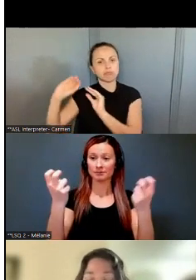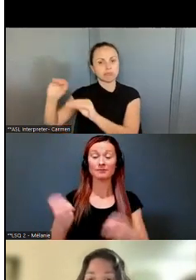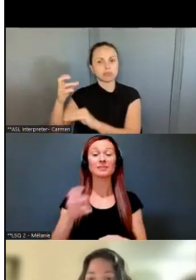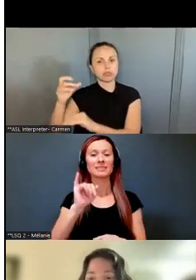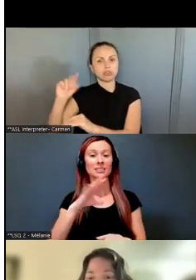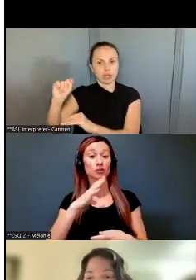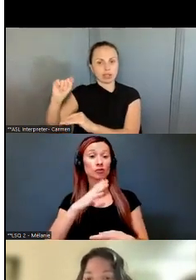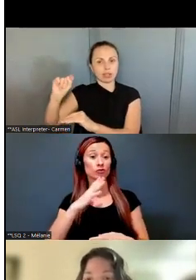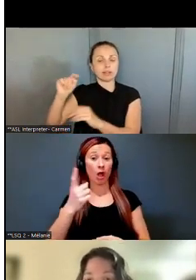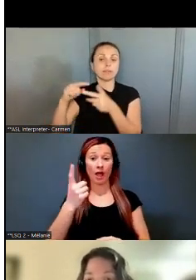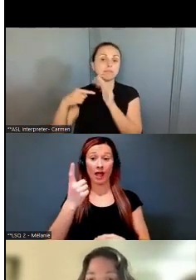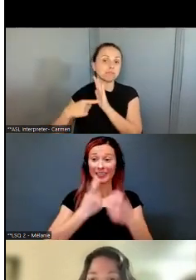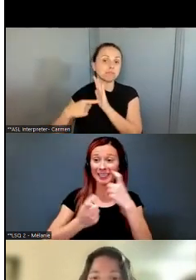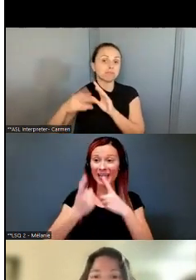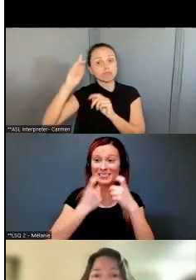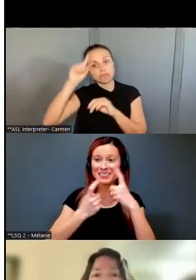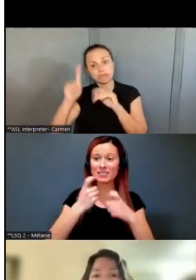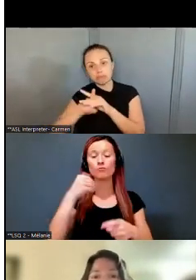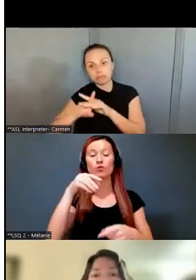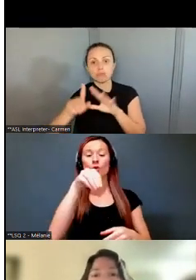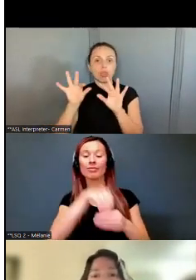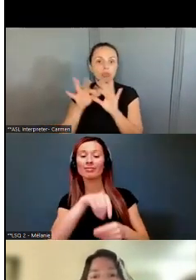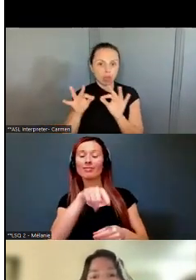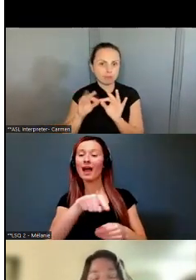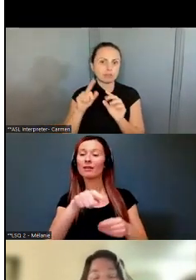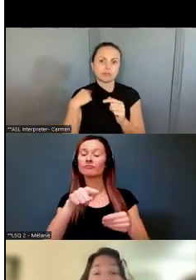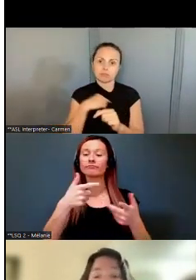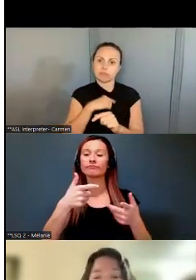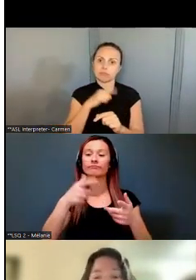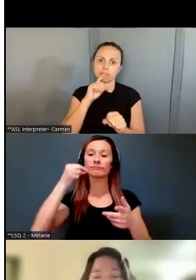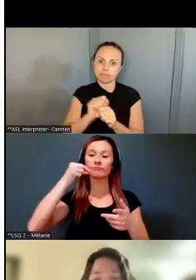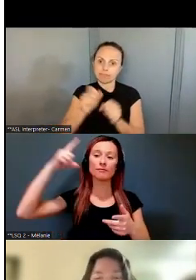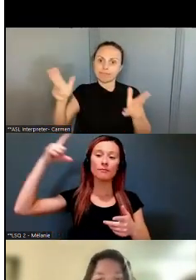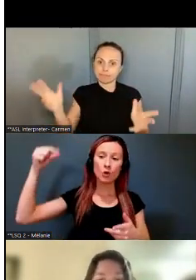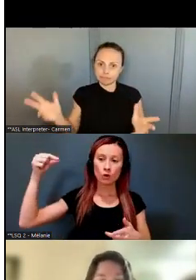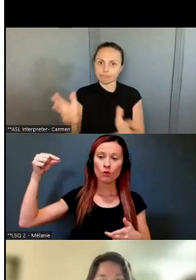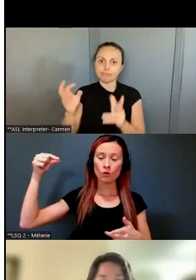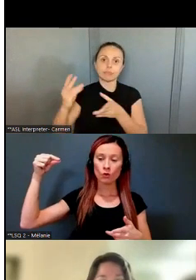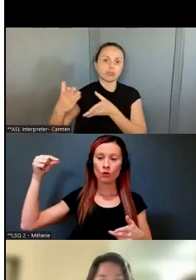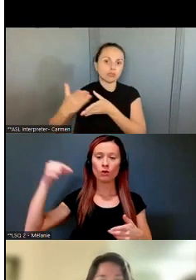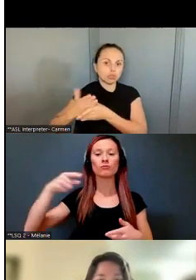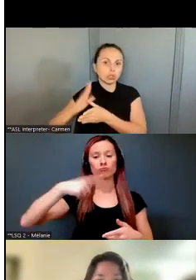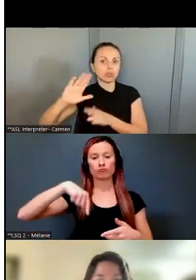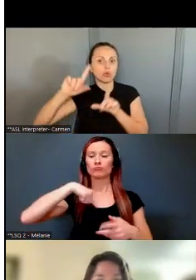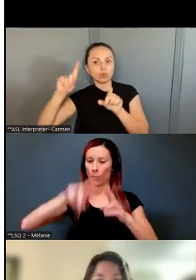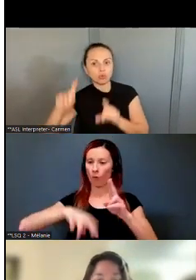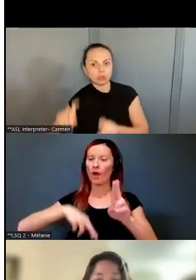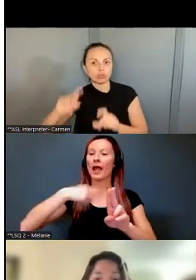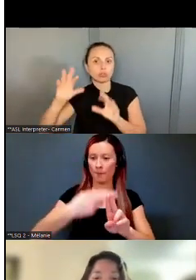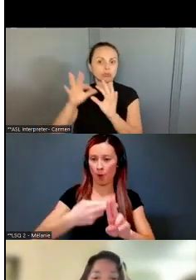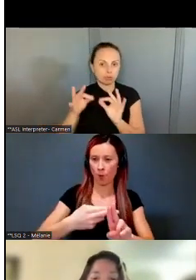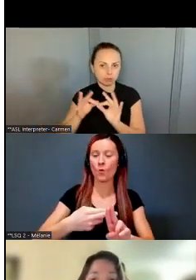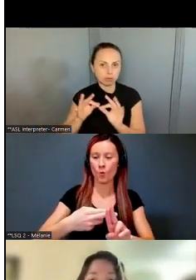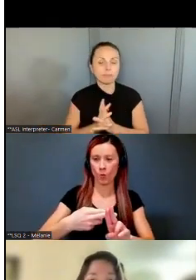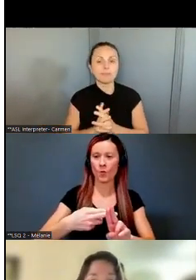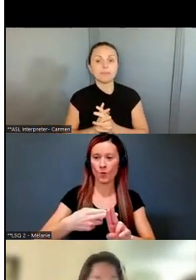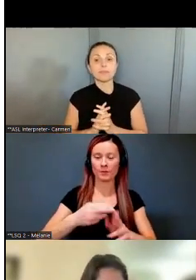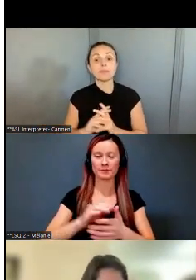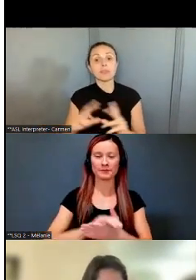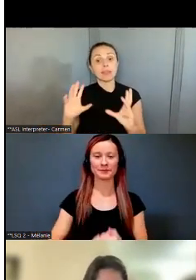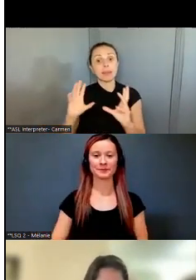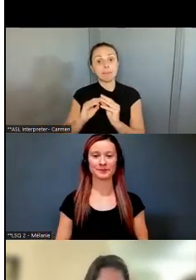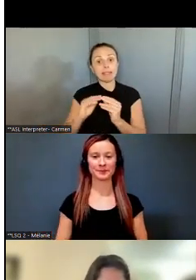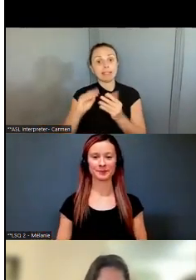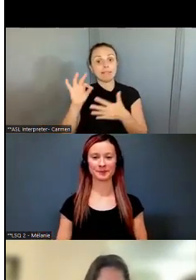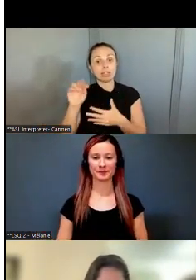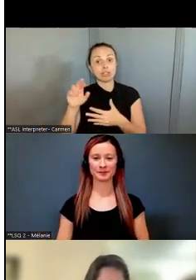box as well. If you have comments that are coming up, we really greatly encourage you to share your questions and comments. Our meeting